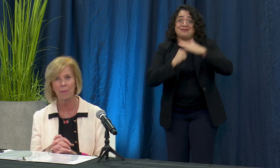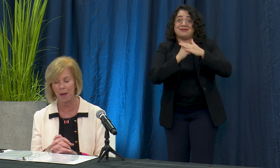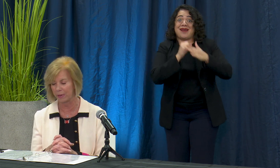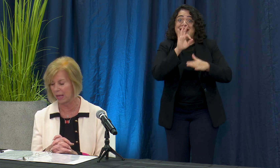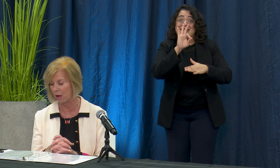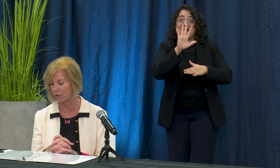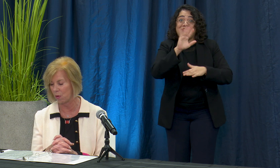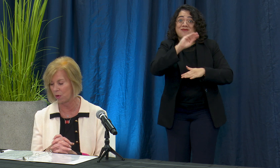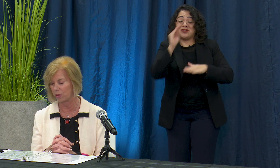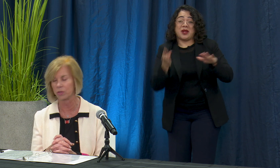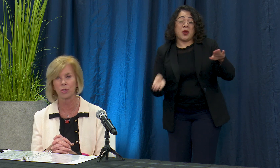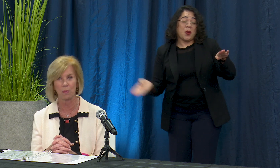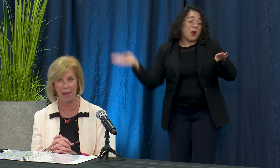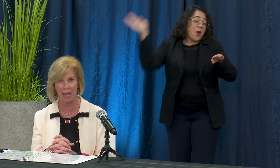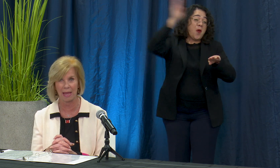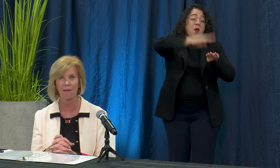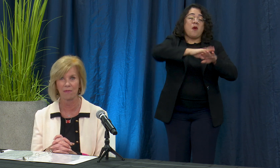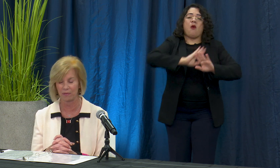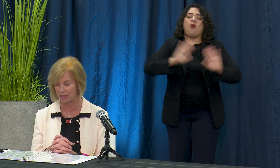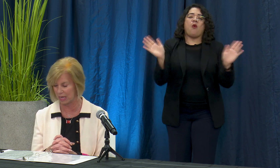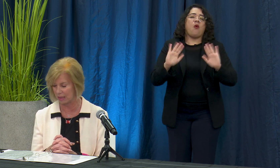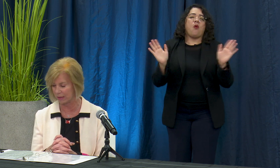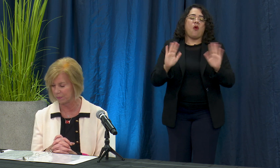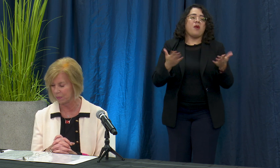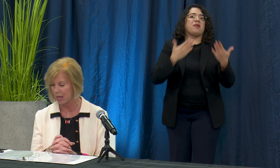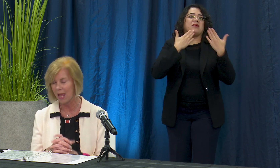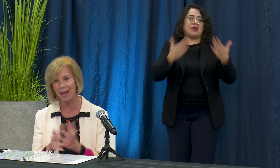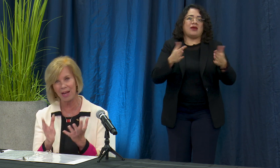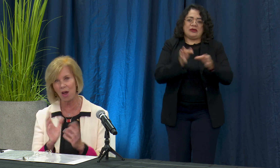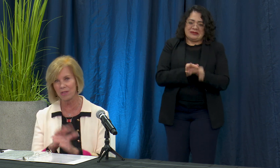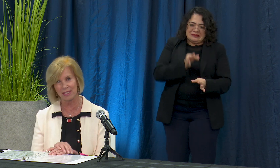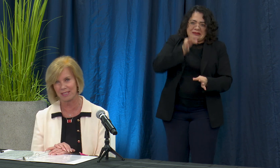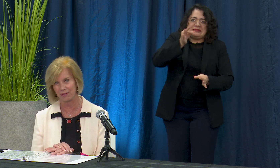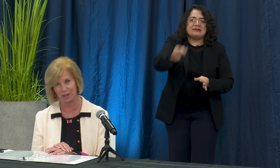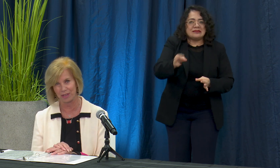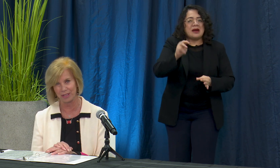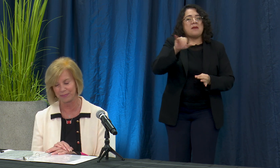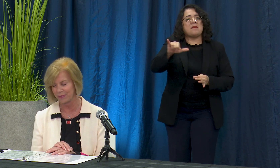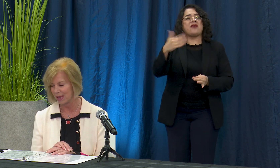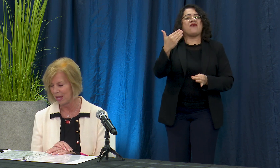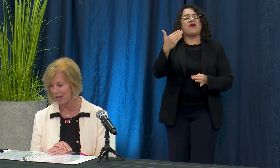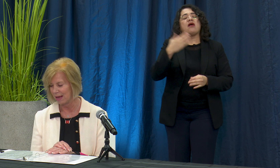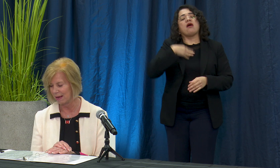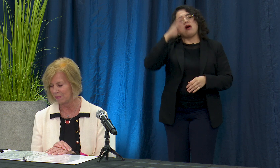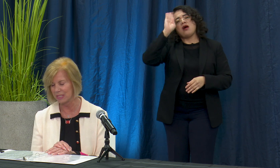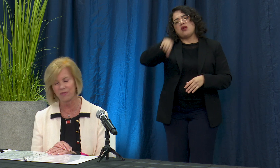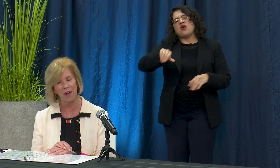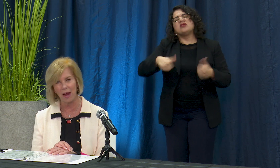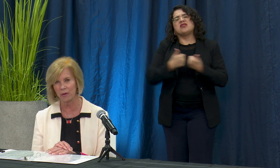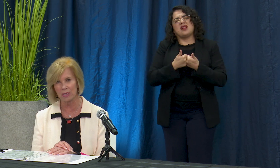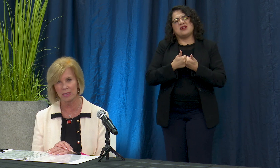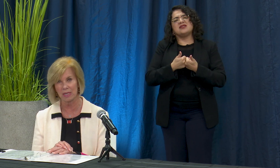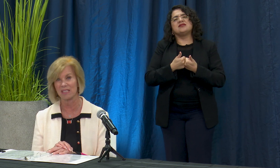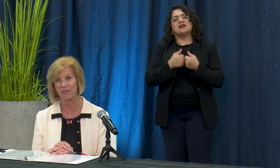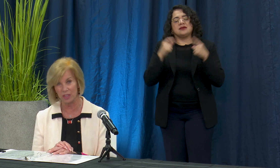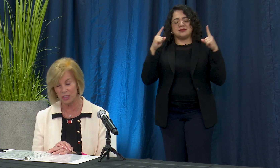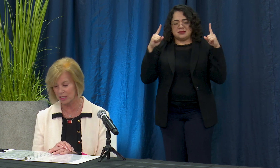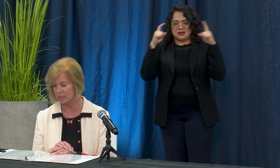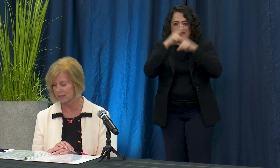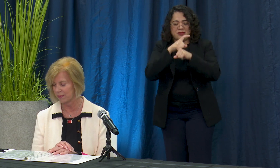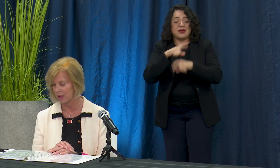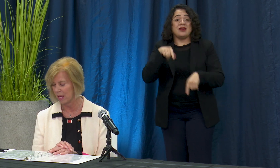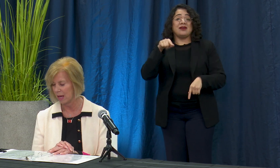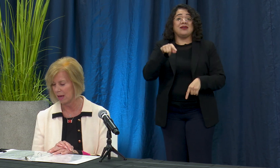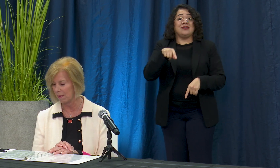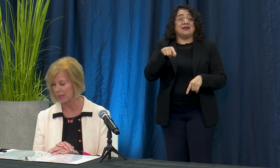home public health order to May 15th. And I know this is difficult. This virus is